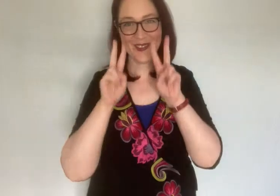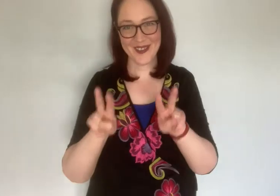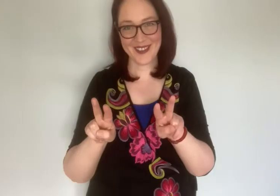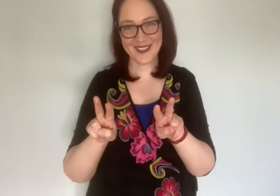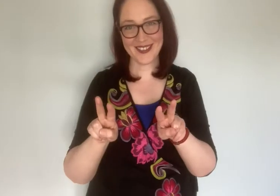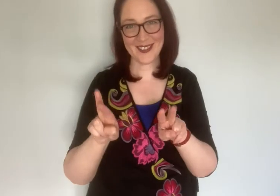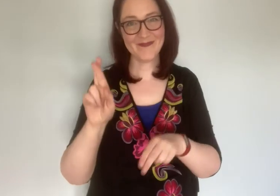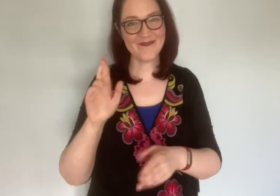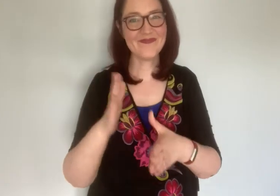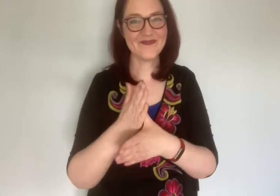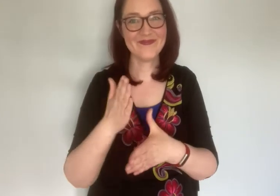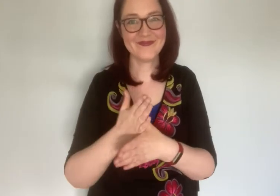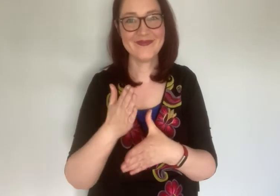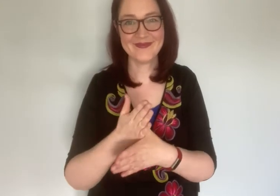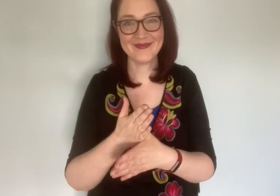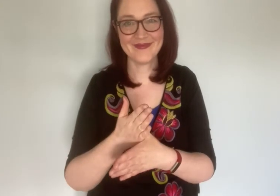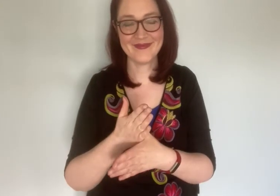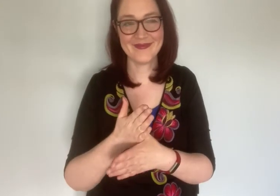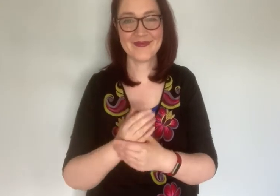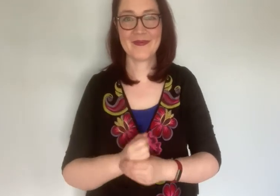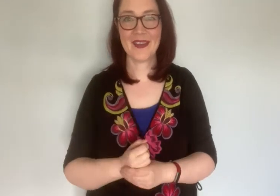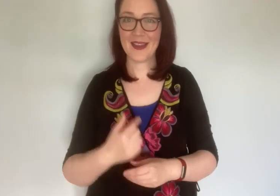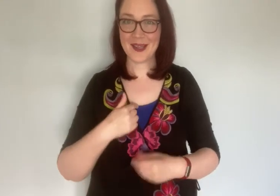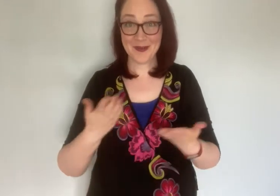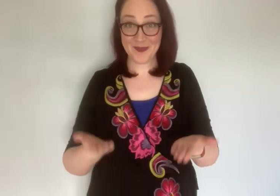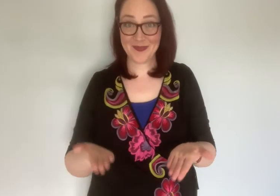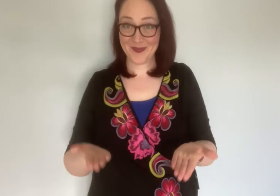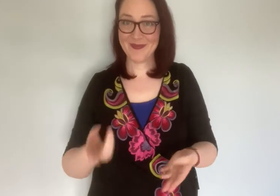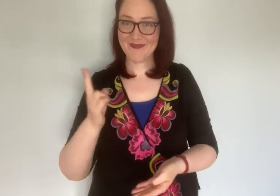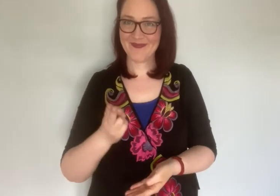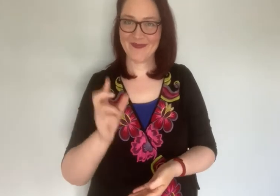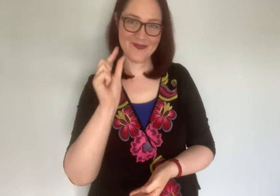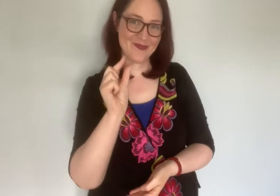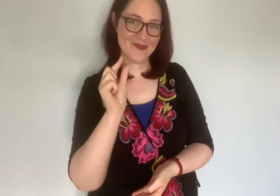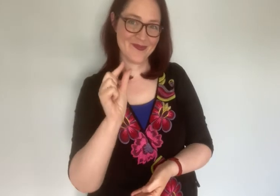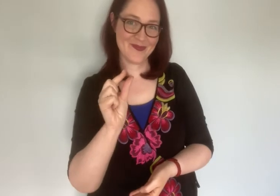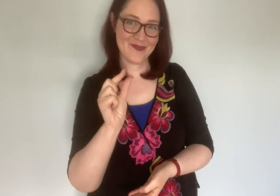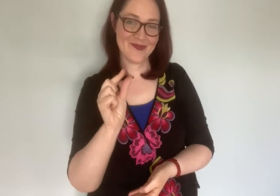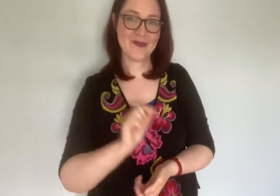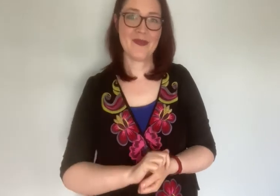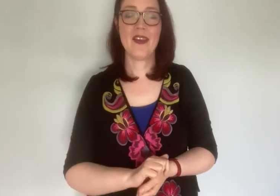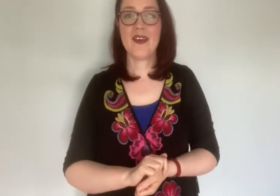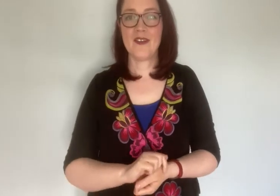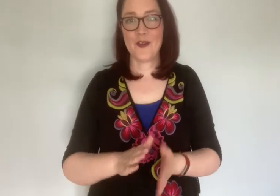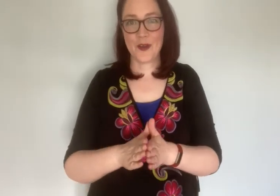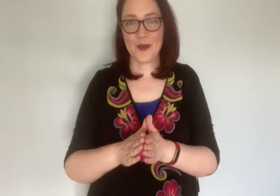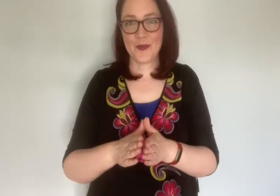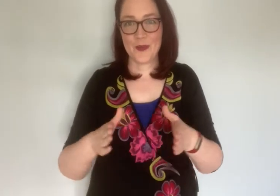So thank you so much for watching. I hope you enjoyed that little peek behind the scenes. There'll be more crafting videos